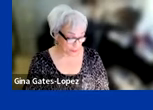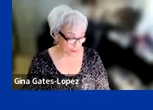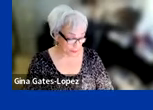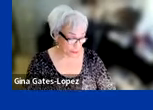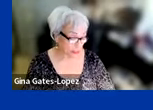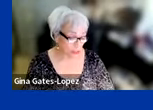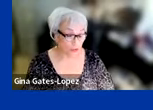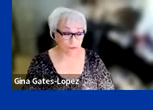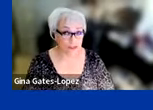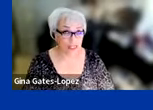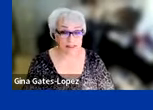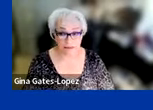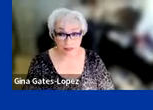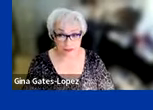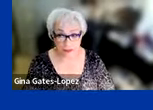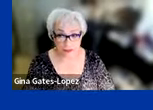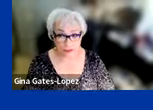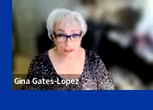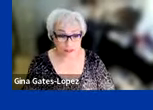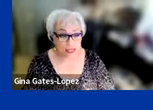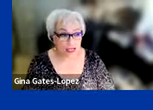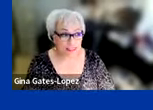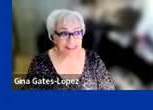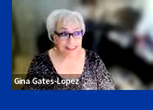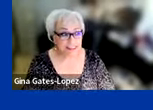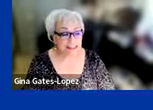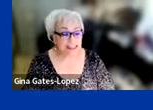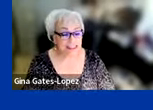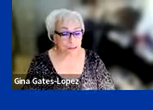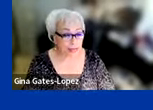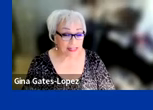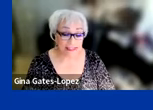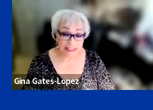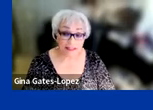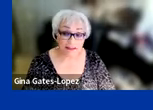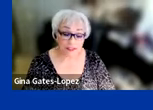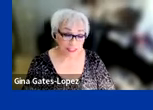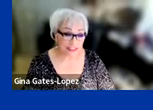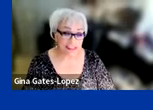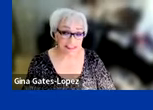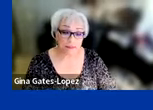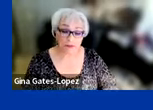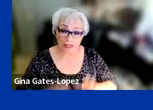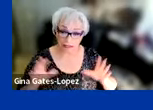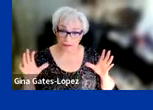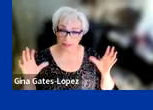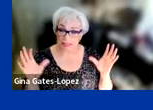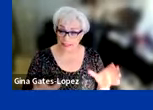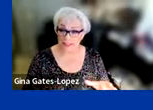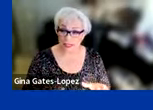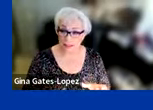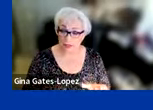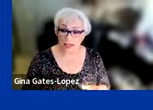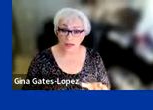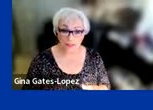years with over tens of thousands of students, I just think that that's a bad idea. We need to step away from that